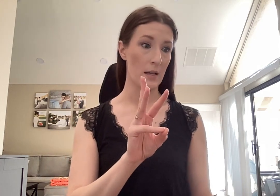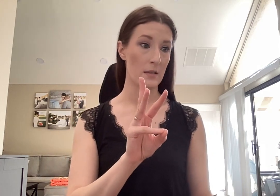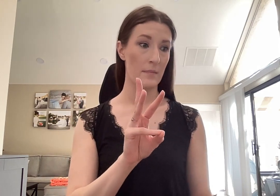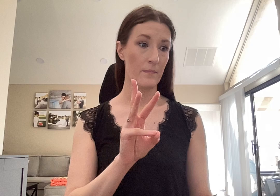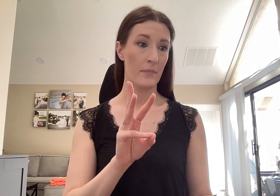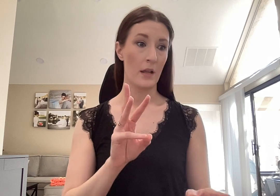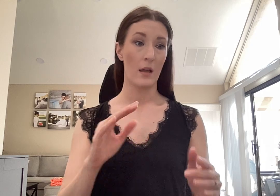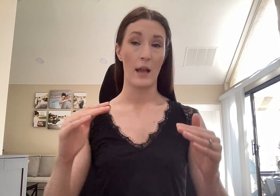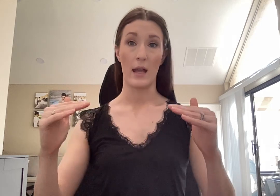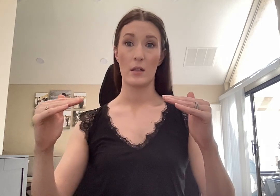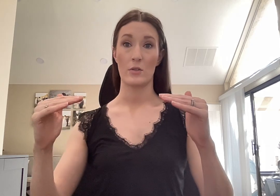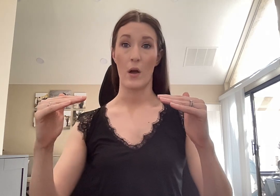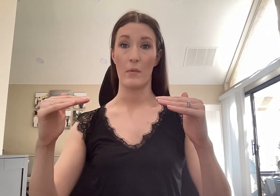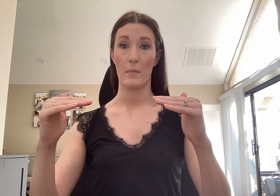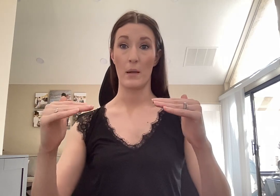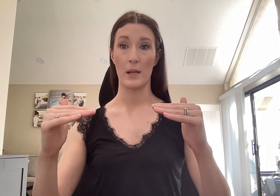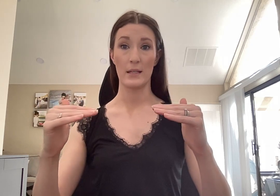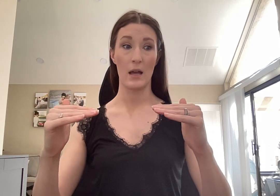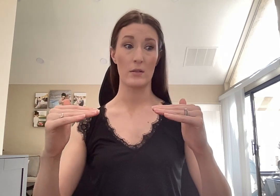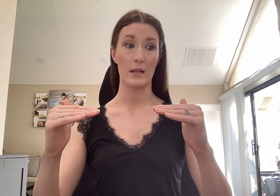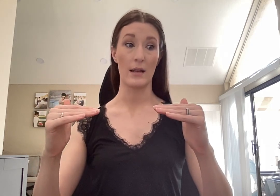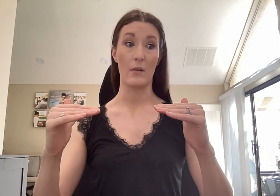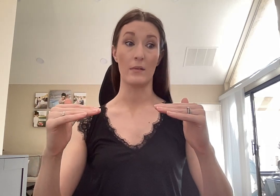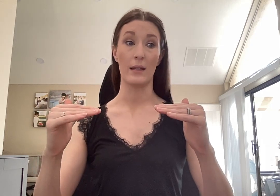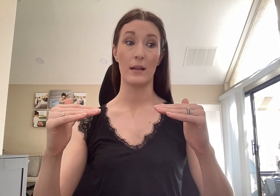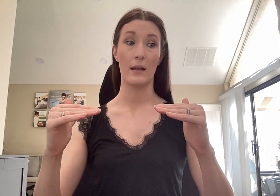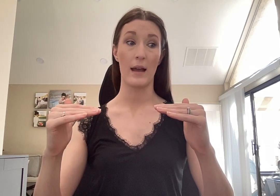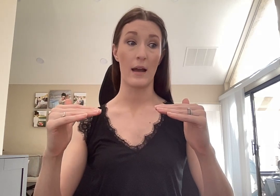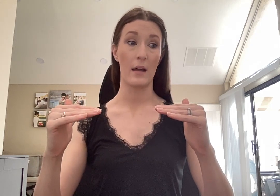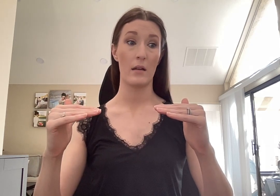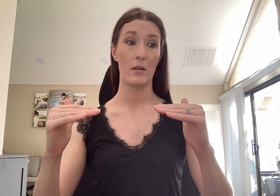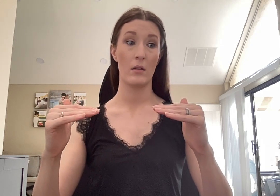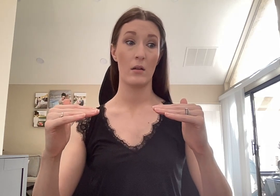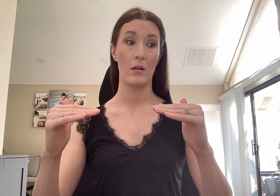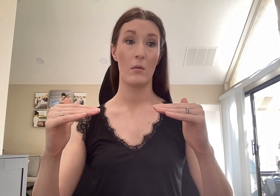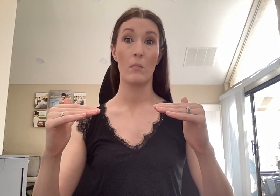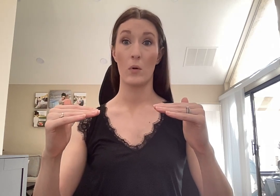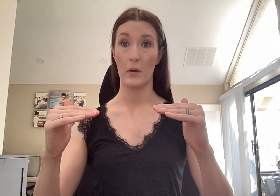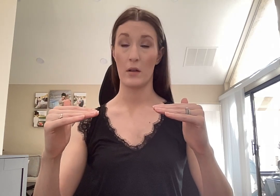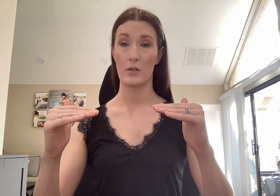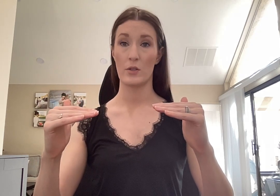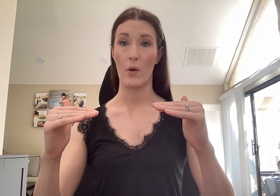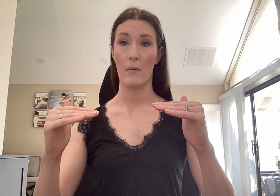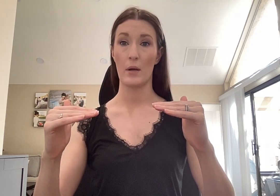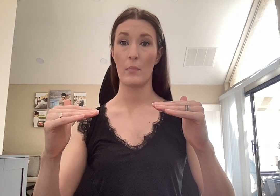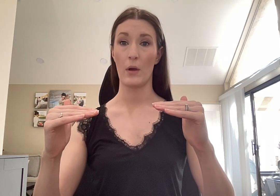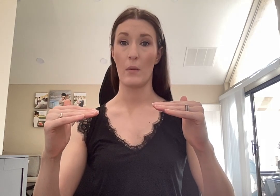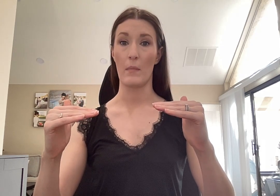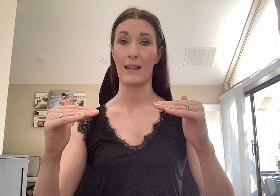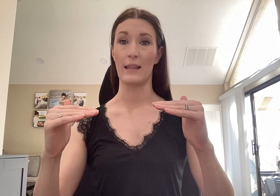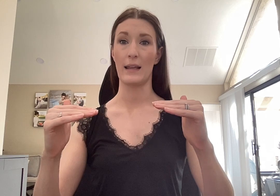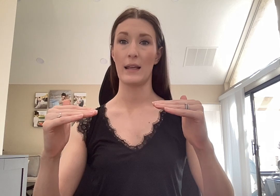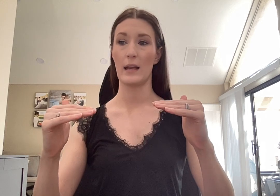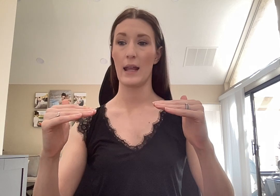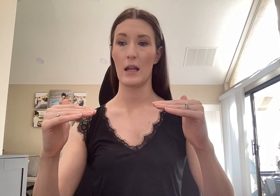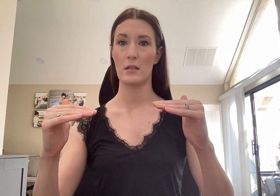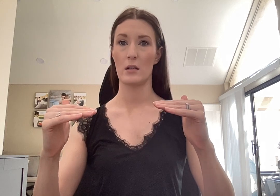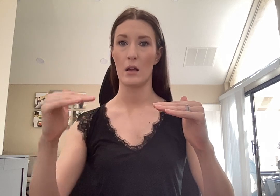1,346. Okay, so I'm going to make my scales. Now, Lincoln had more, so I'm going to put my Lincoln hand